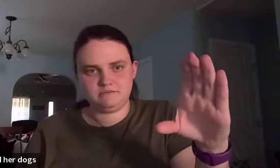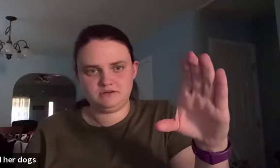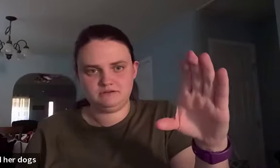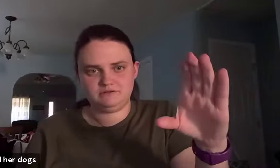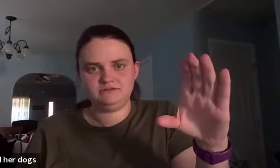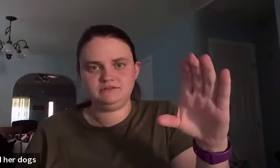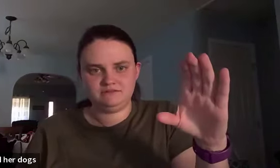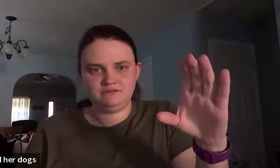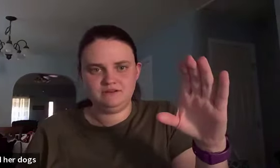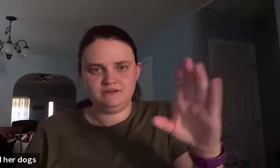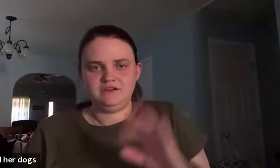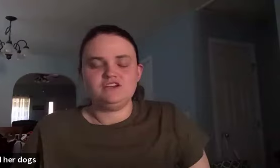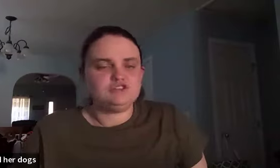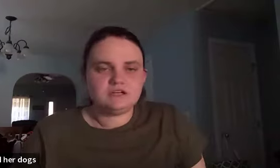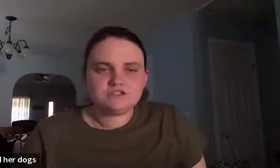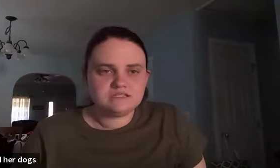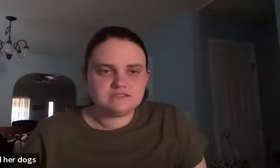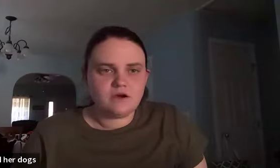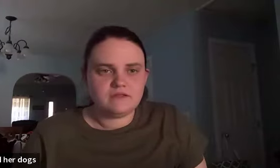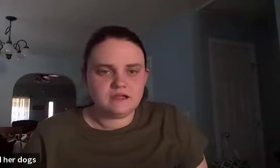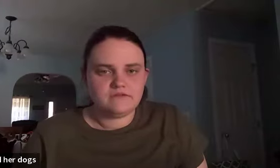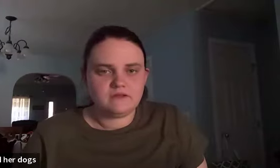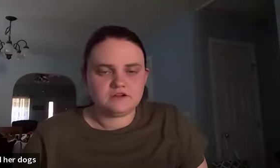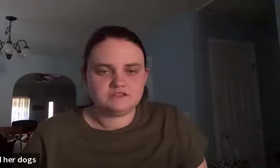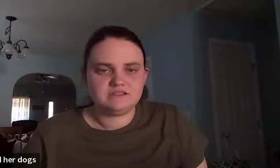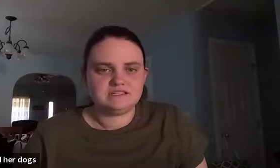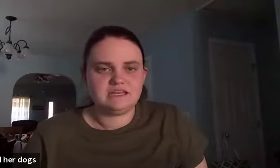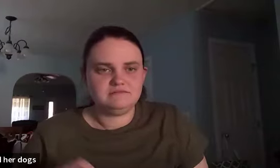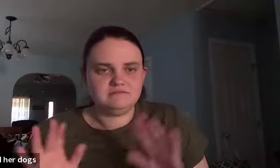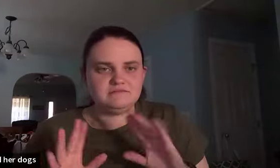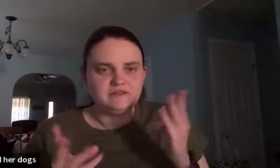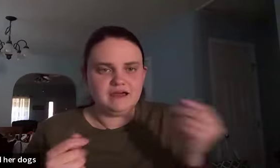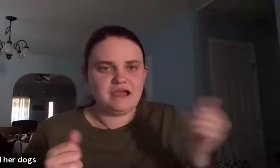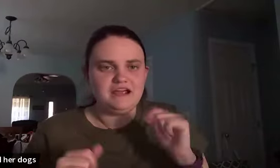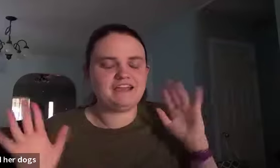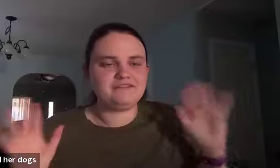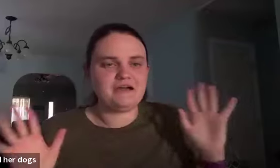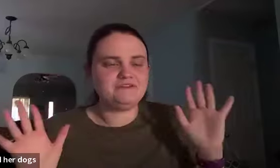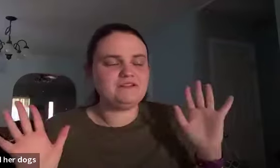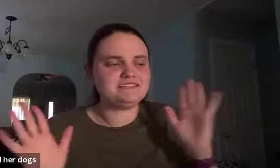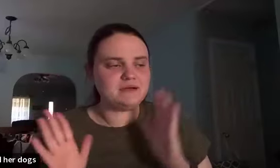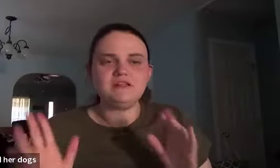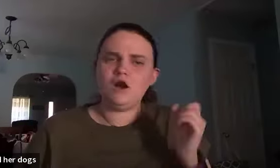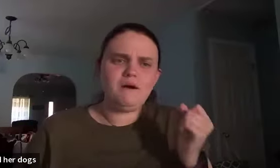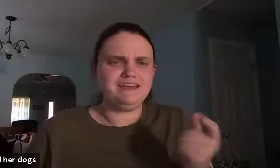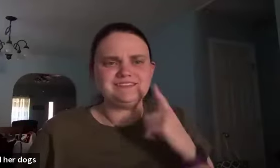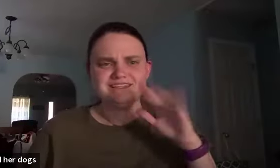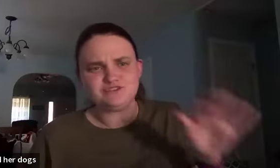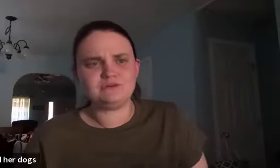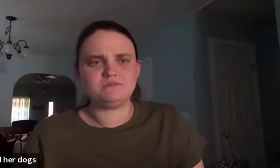December. Do not stress on the letters because again, I feel like some are like, oh, I get this. This is cool. And some